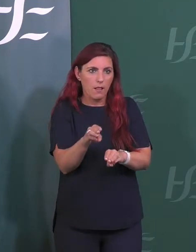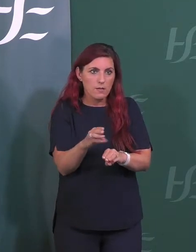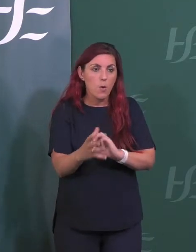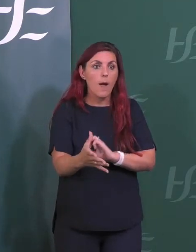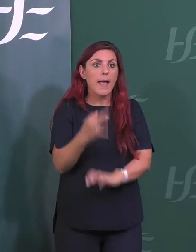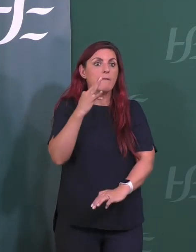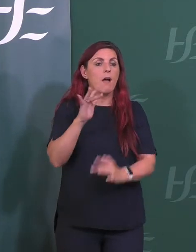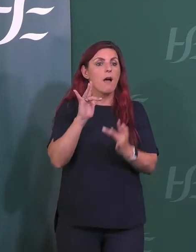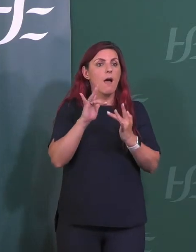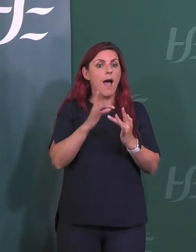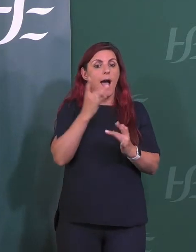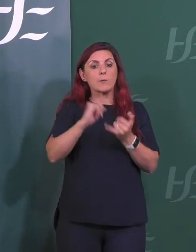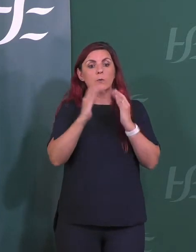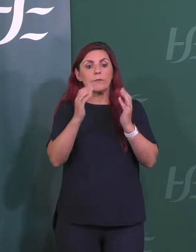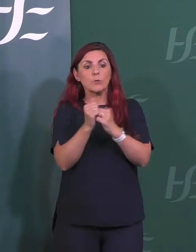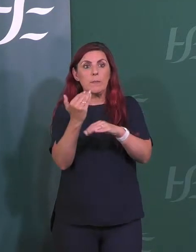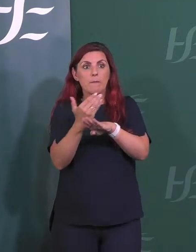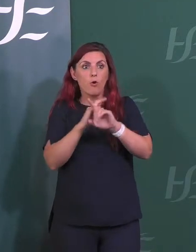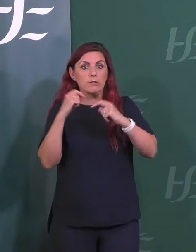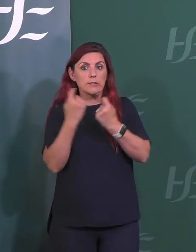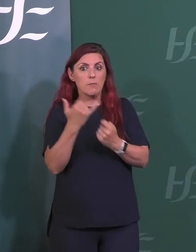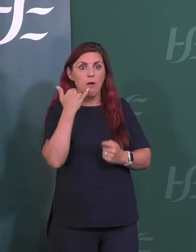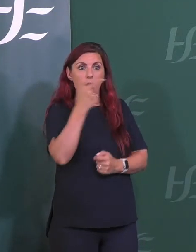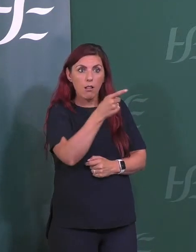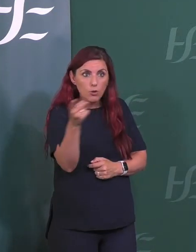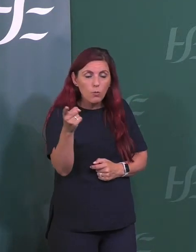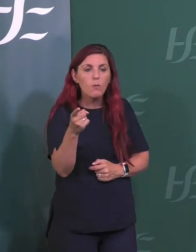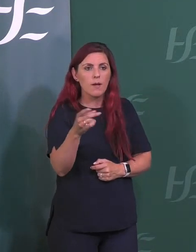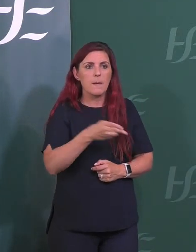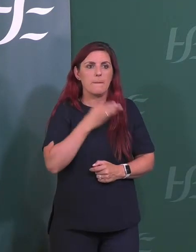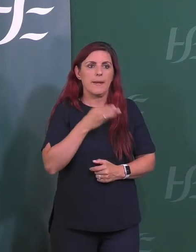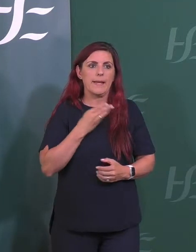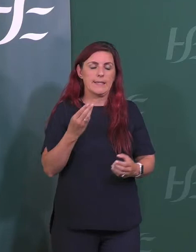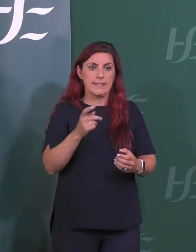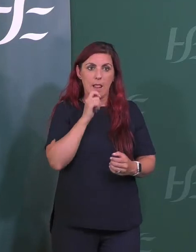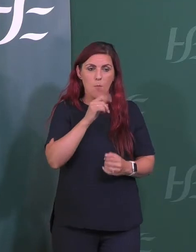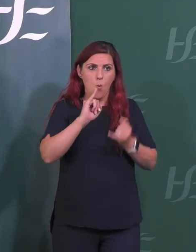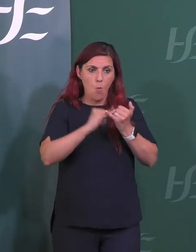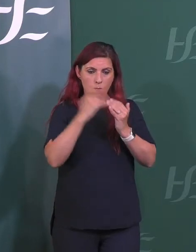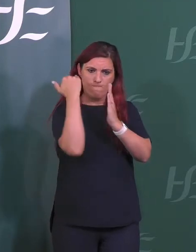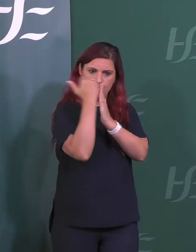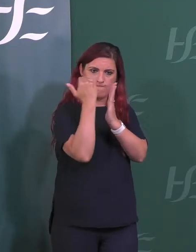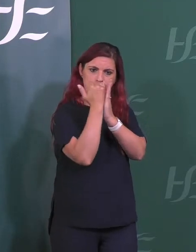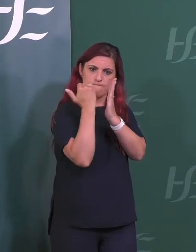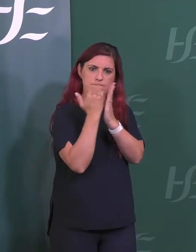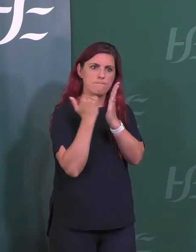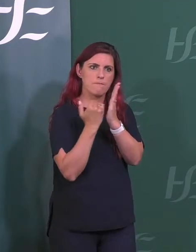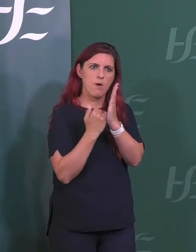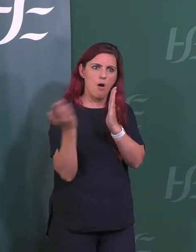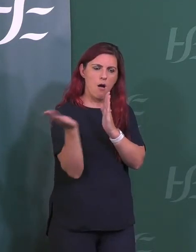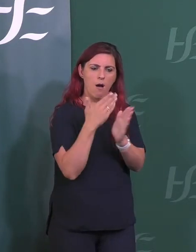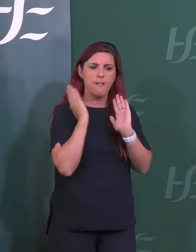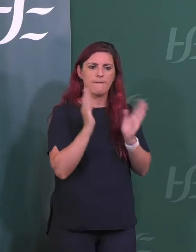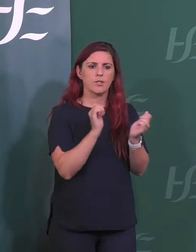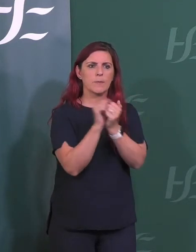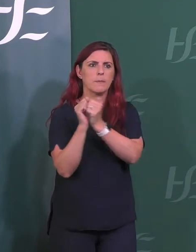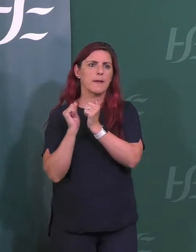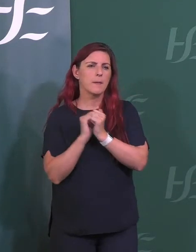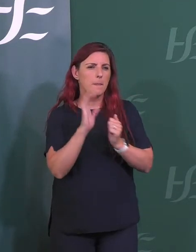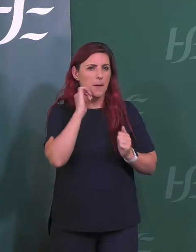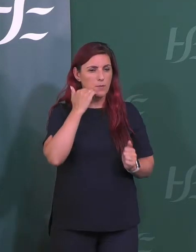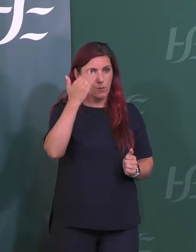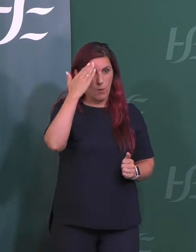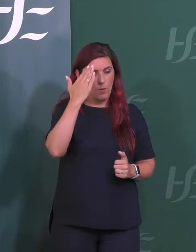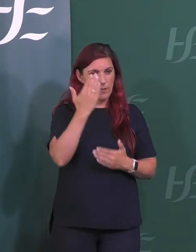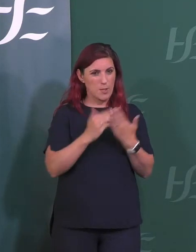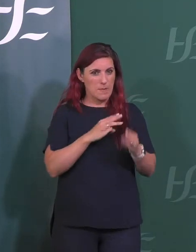team, please do reflect and feedback all of your close contacts. We're conscious some people may be reluctant